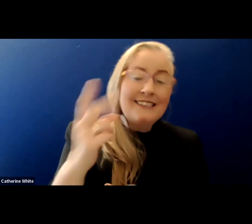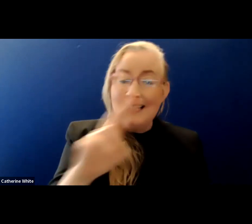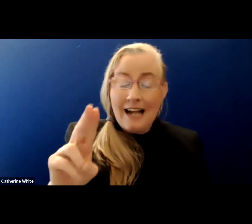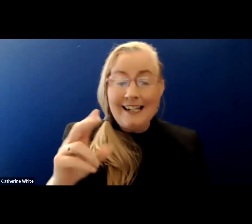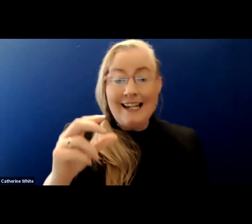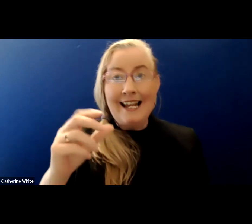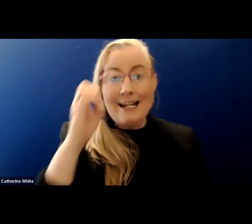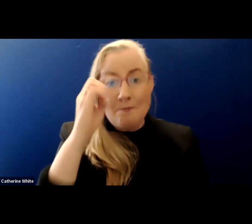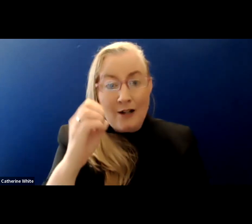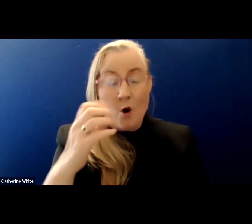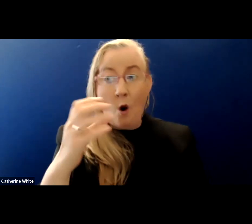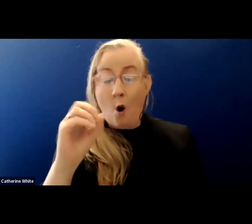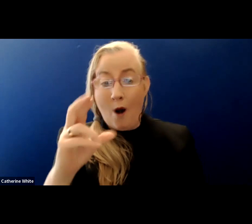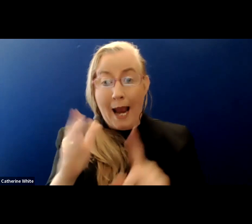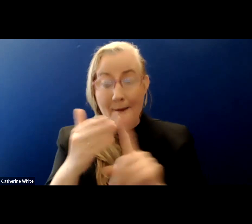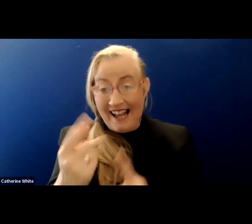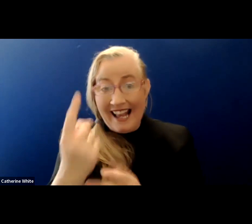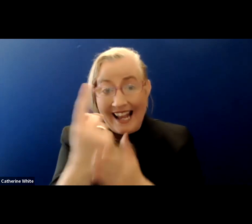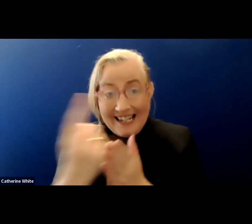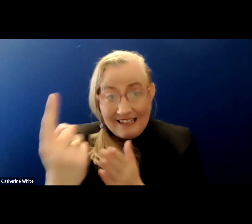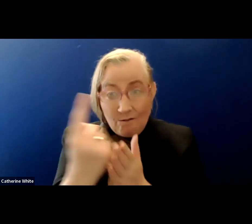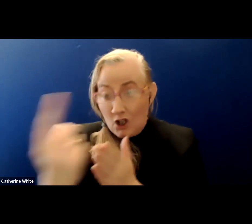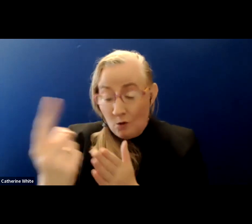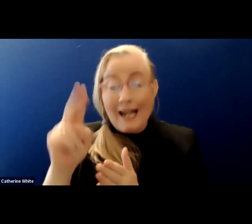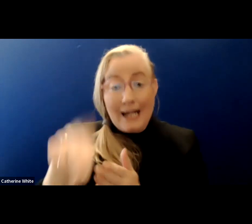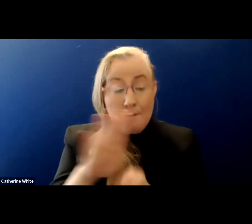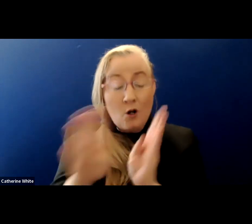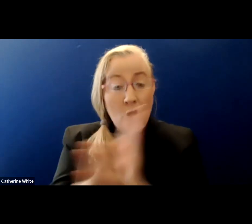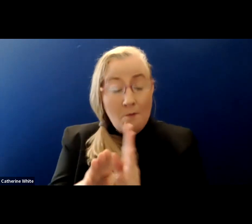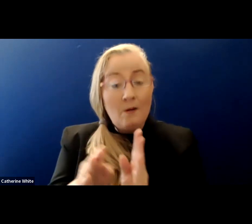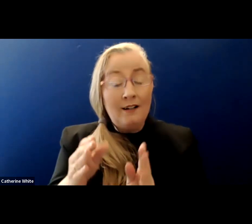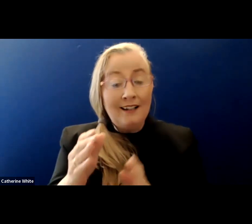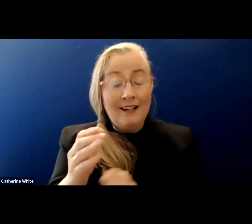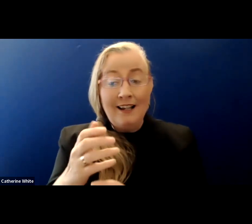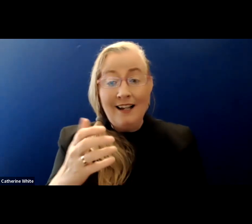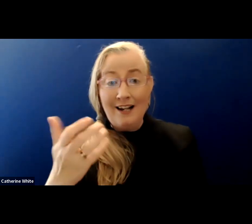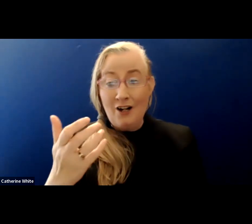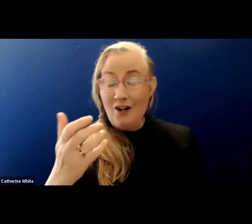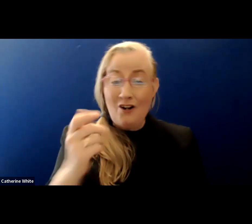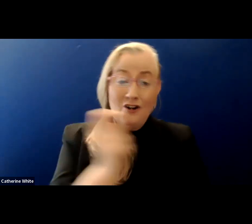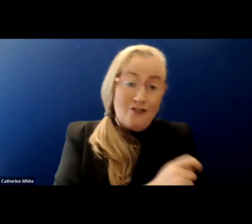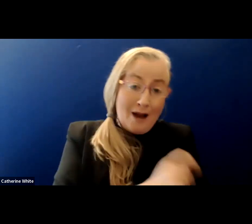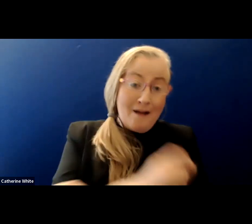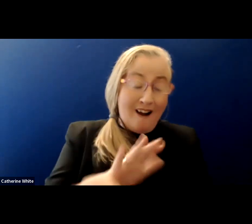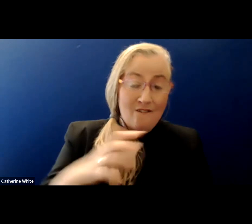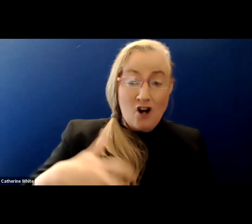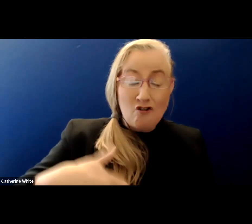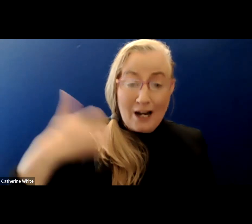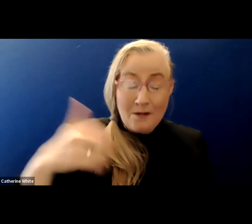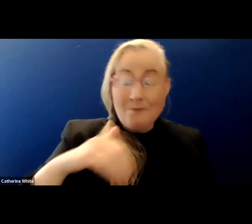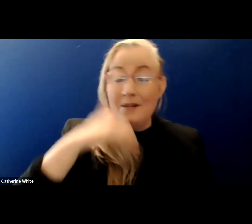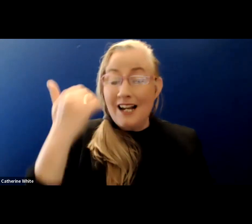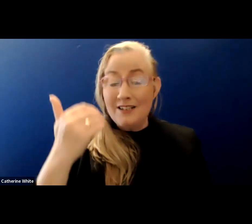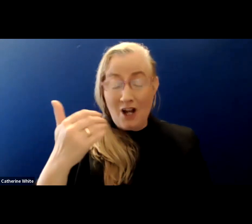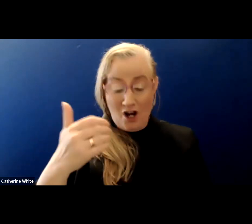foresee that individuals could be victims of the crime of aggression, because during the negotiations for the Kampala amendments on the crime